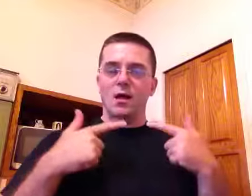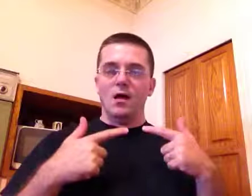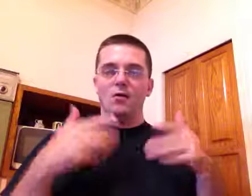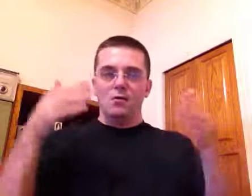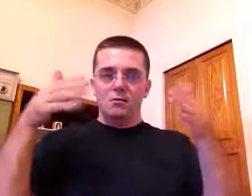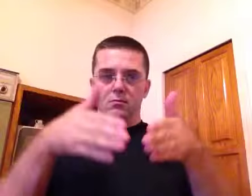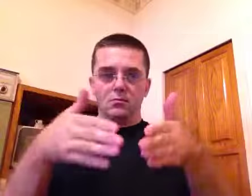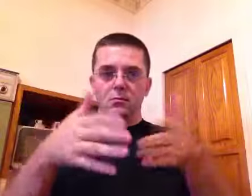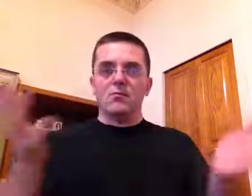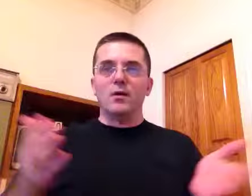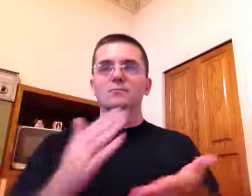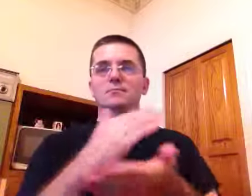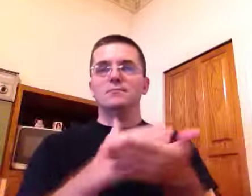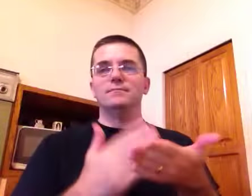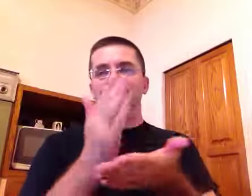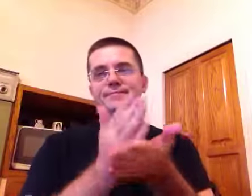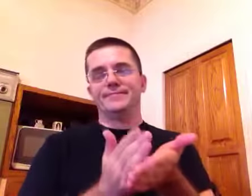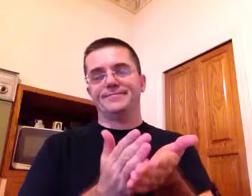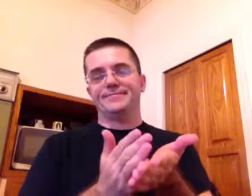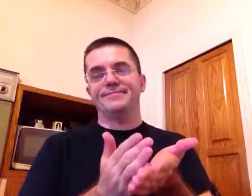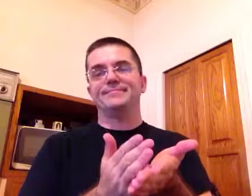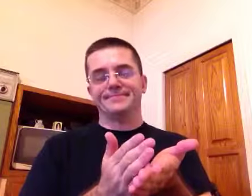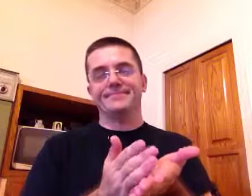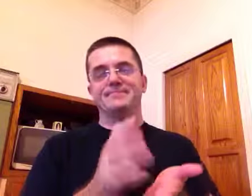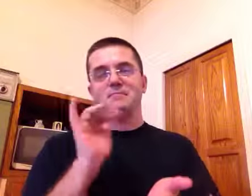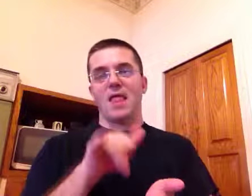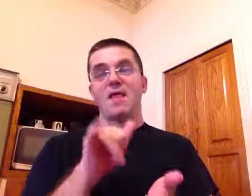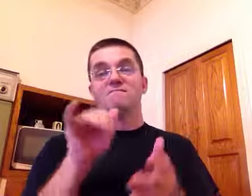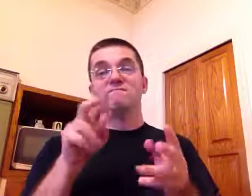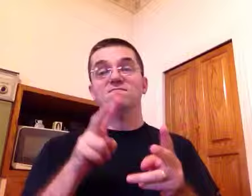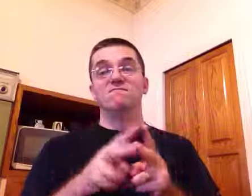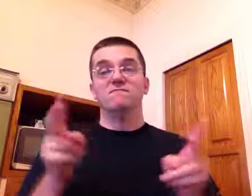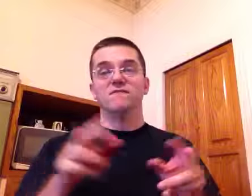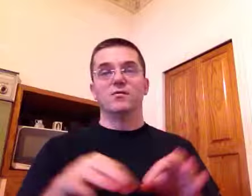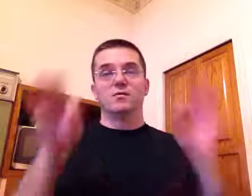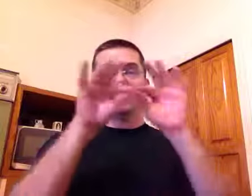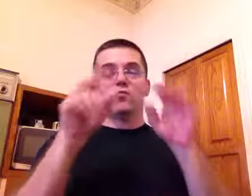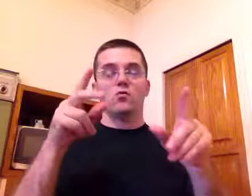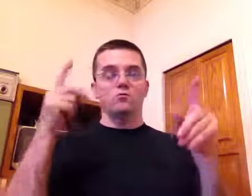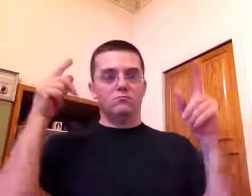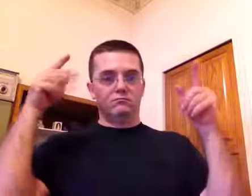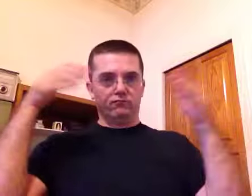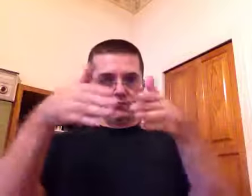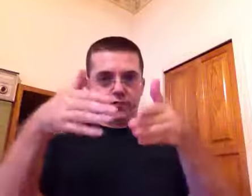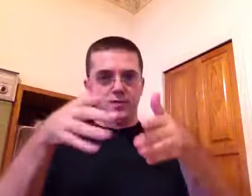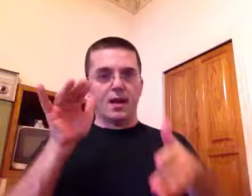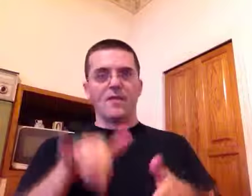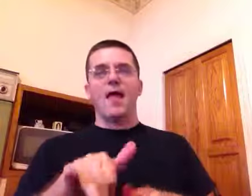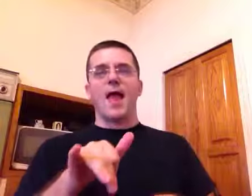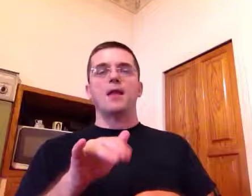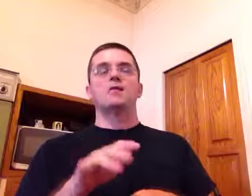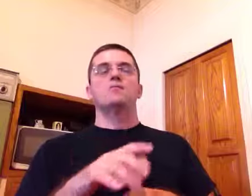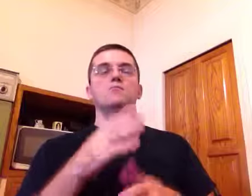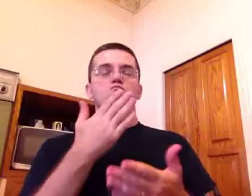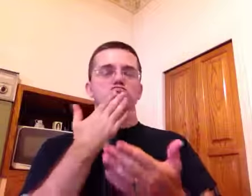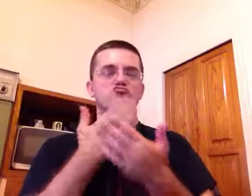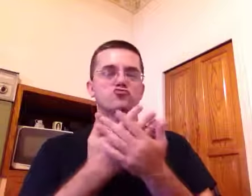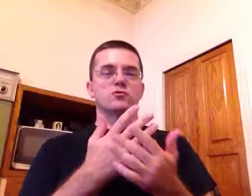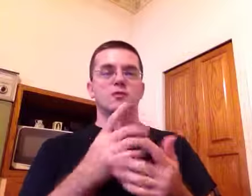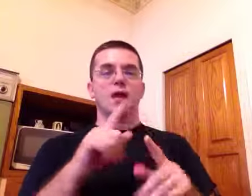budget because those that do the budget have a tendency to do better in the class, and we want to make sure you do well in the class. It's a lifetime membership. You can come